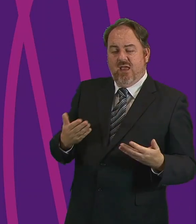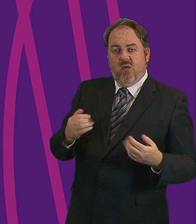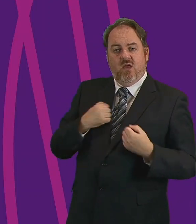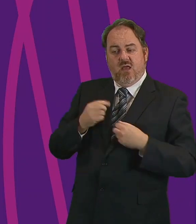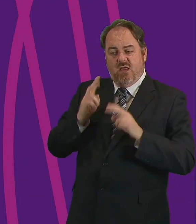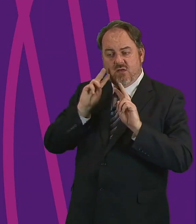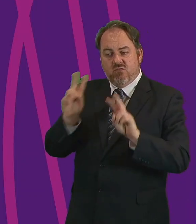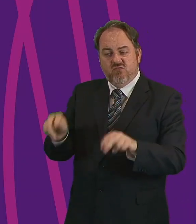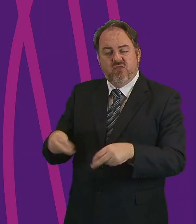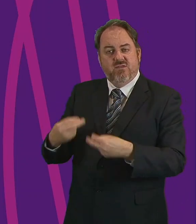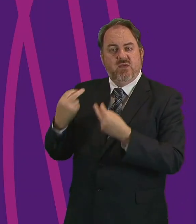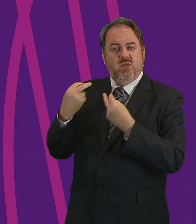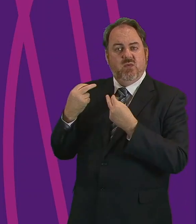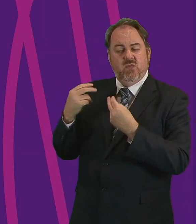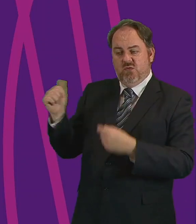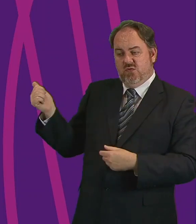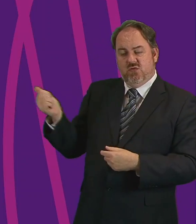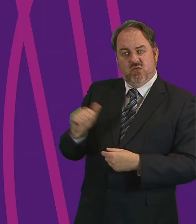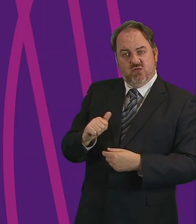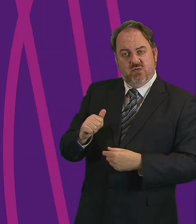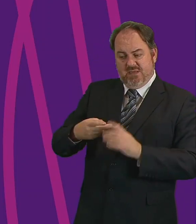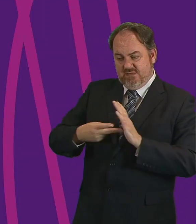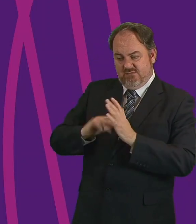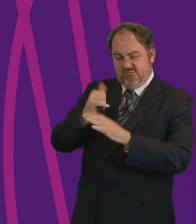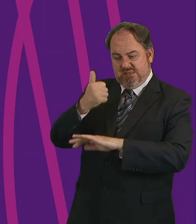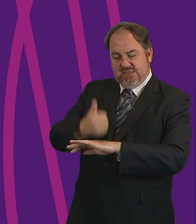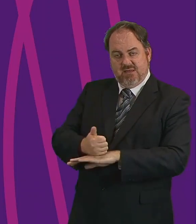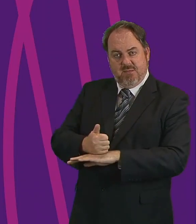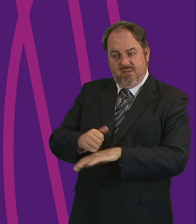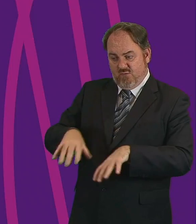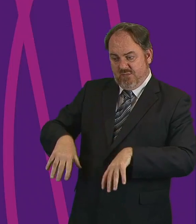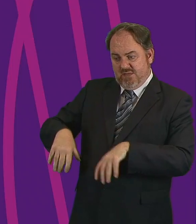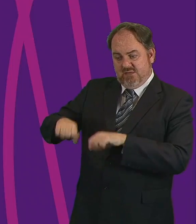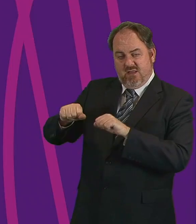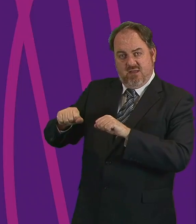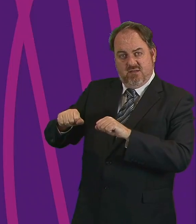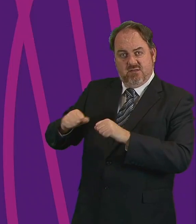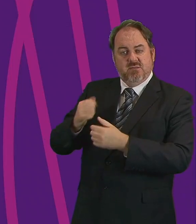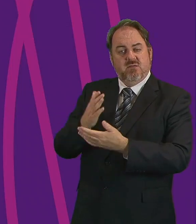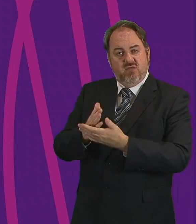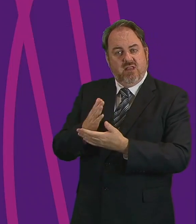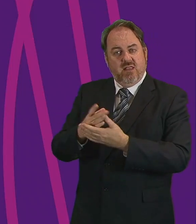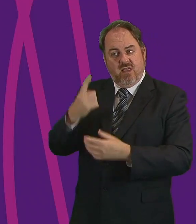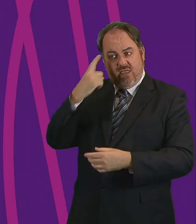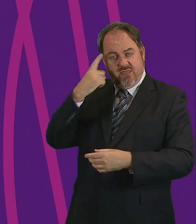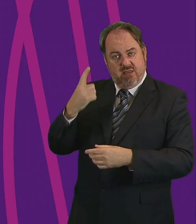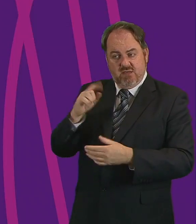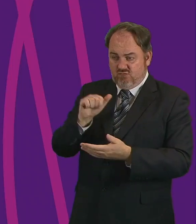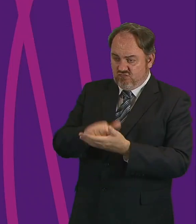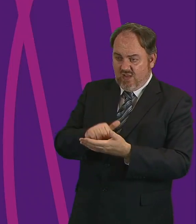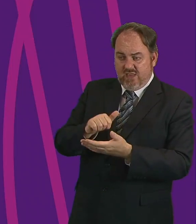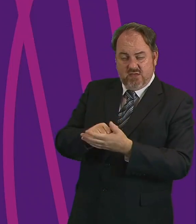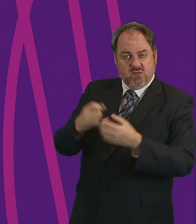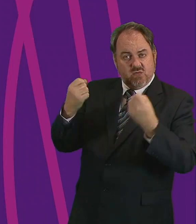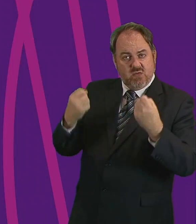built into the agreement from the outset. However, I think it's fair to recognise in the face of these